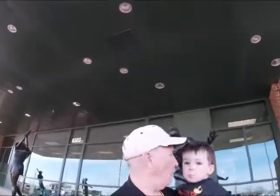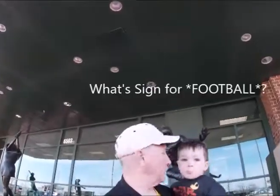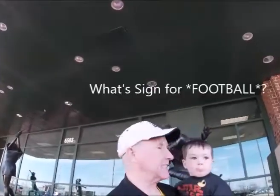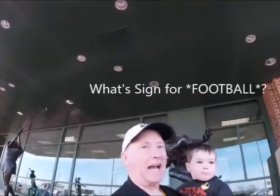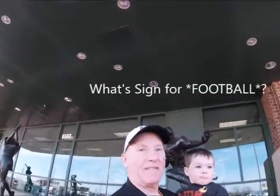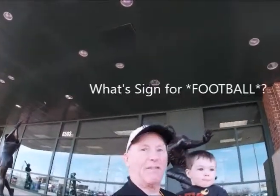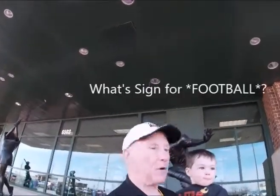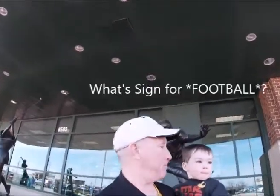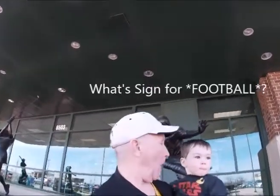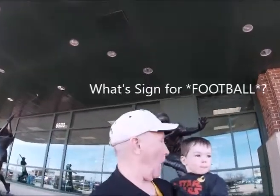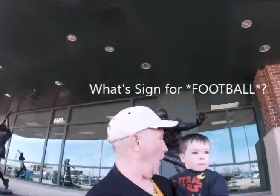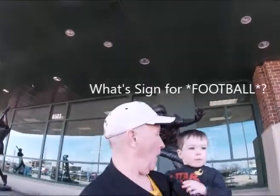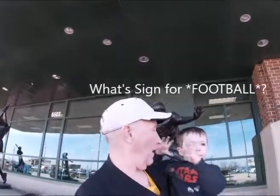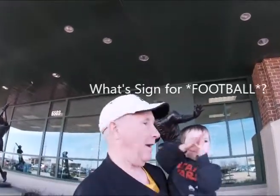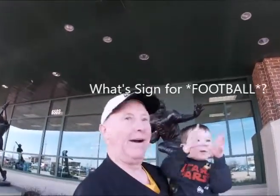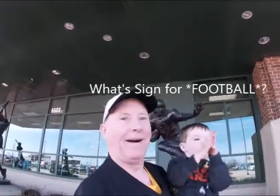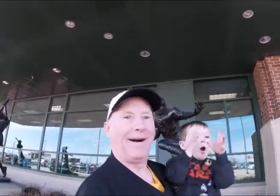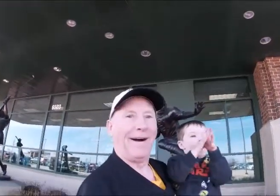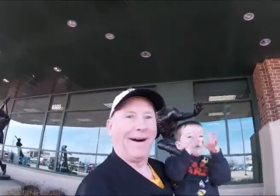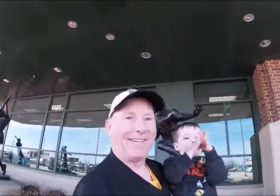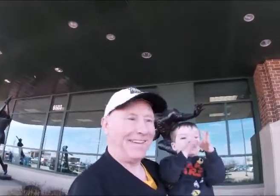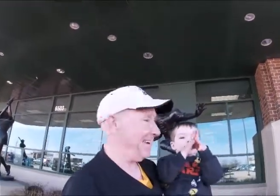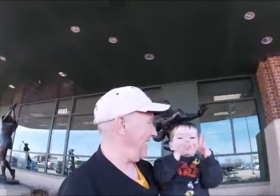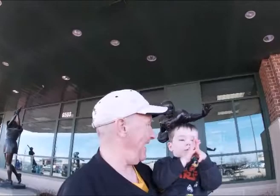What's the time for football? Football. Yeah.